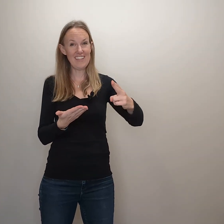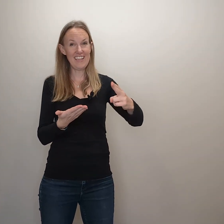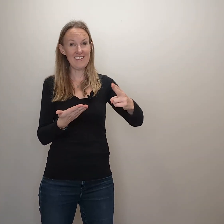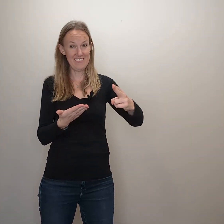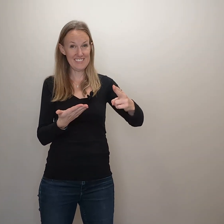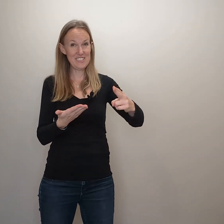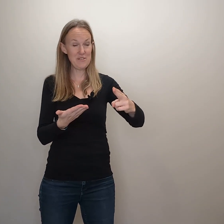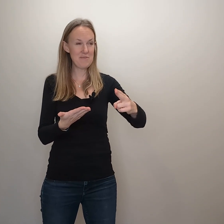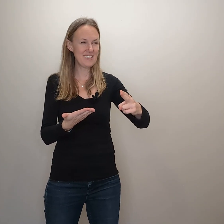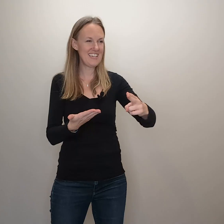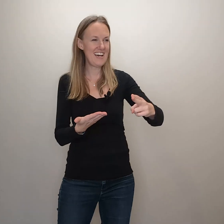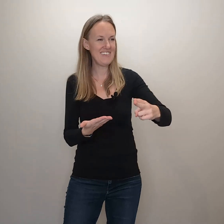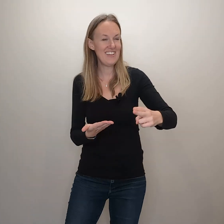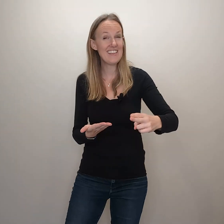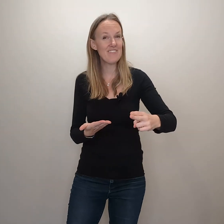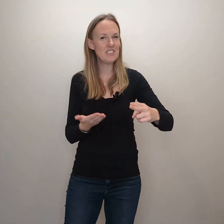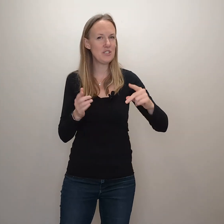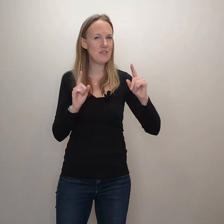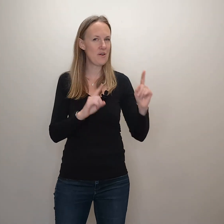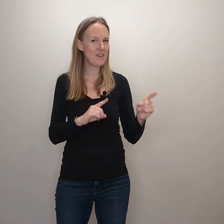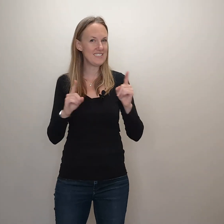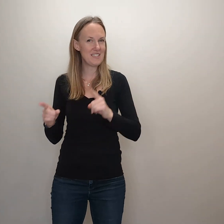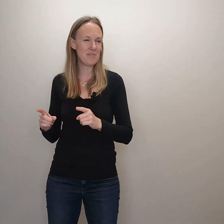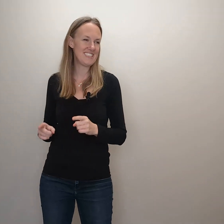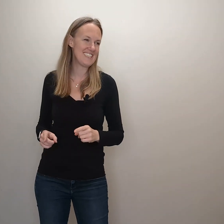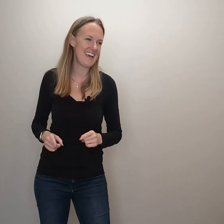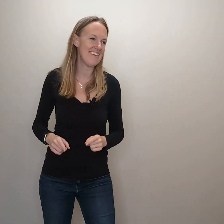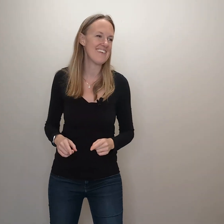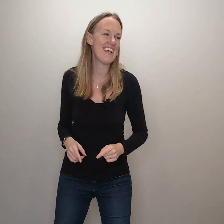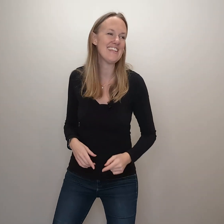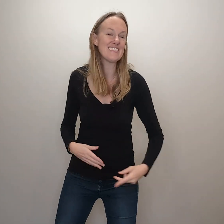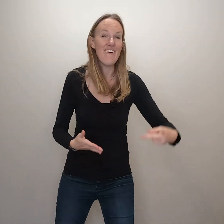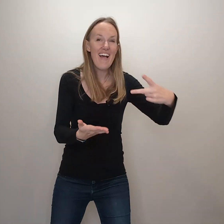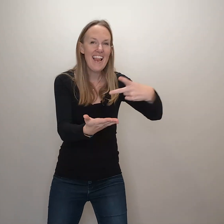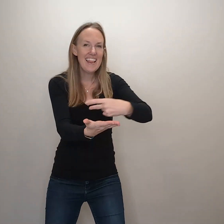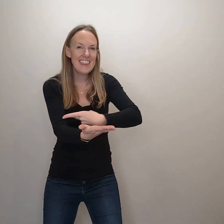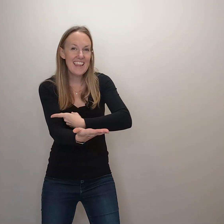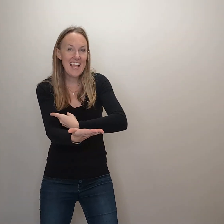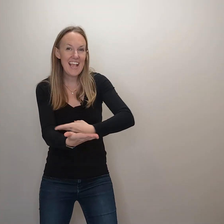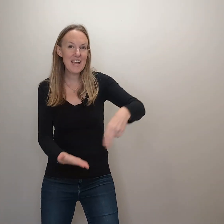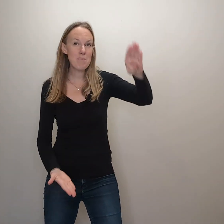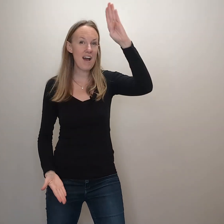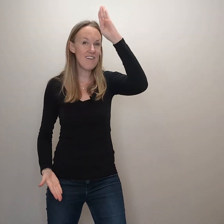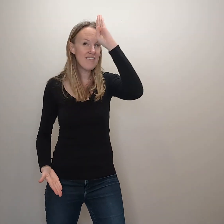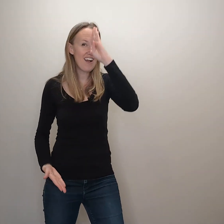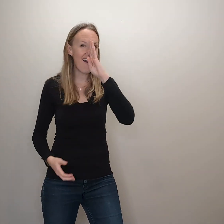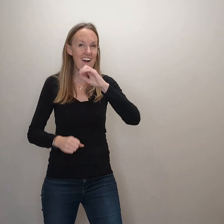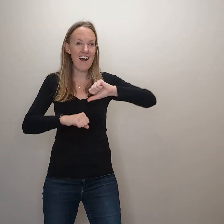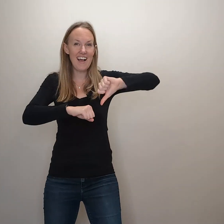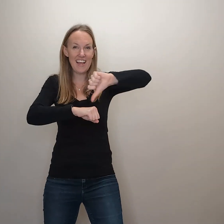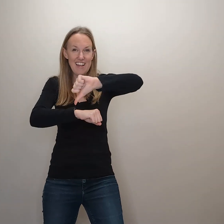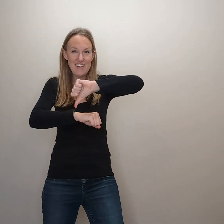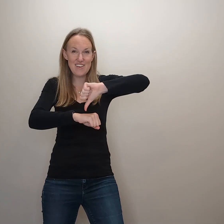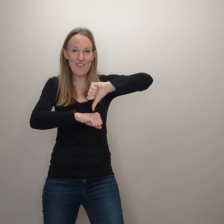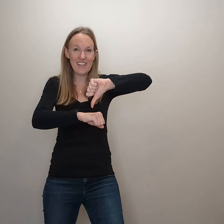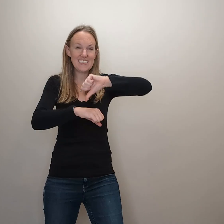holy. Let's do it one more time, and then we'll do the chorus and the bridge together. Okay, so Lamb of God,